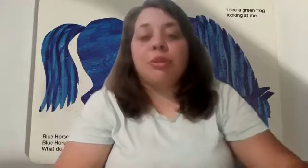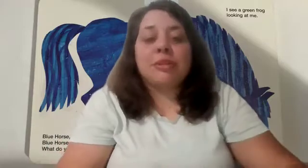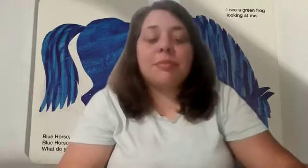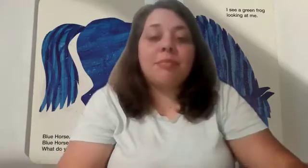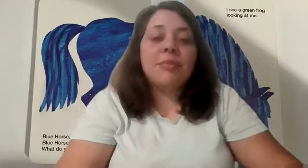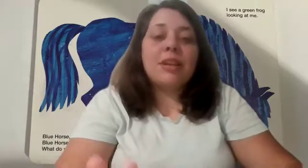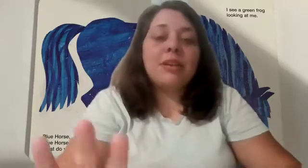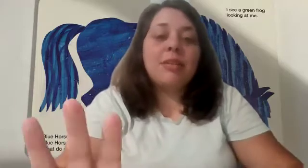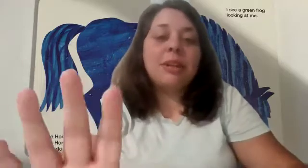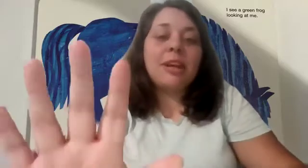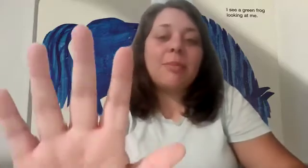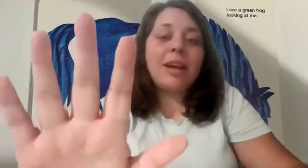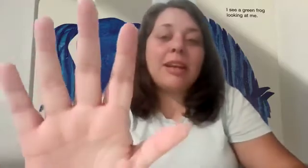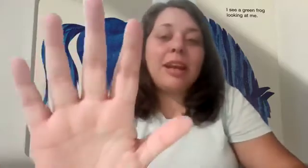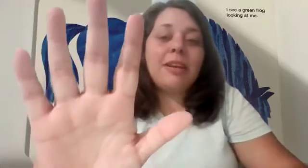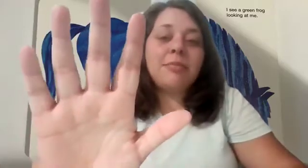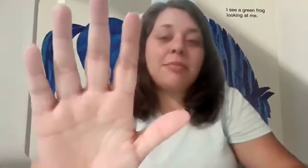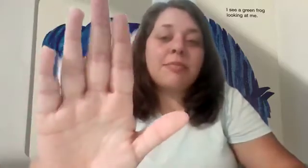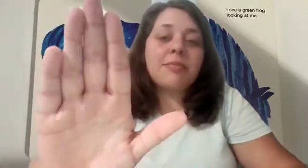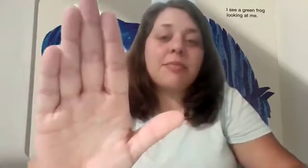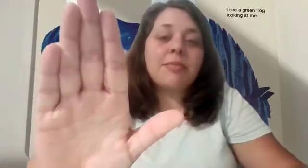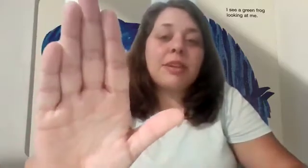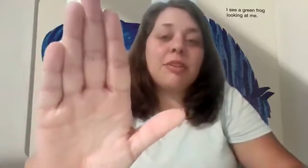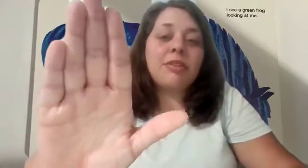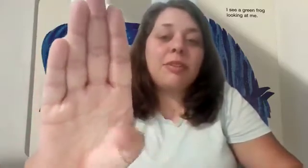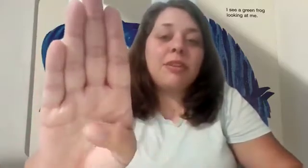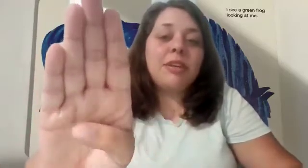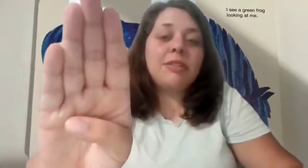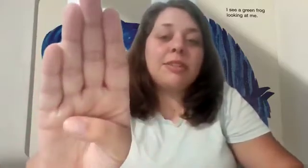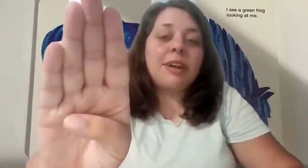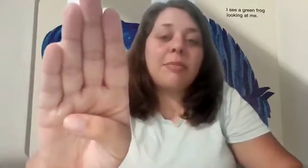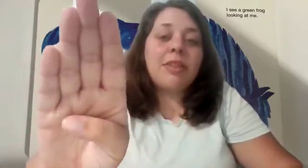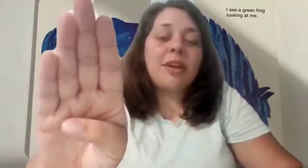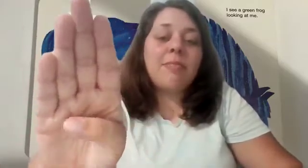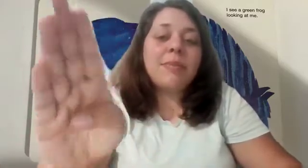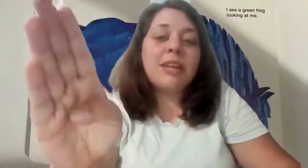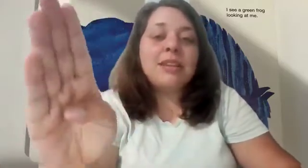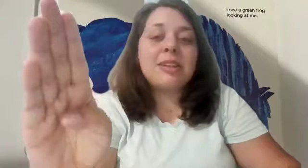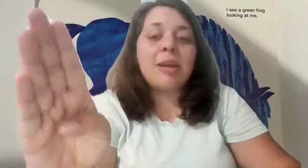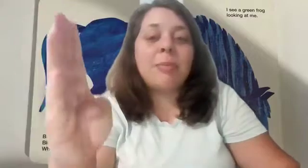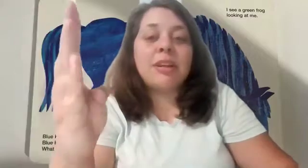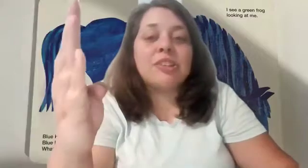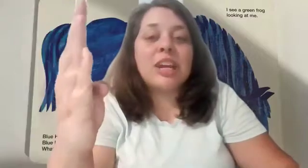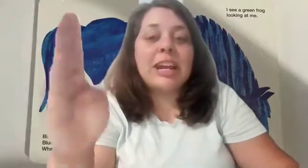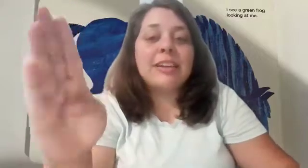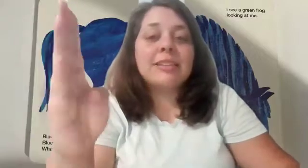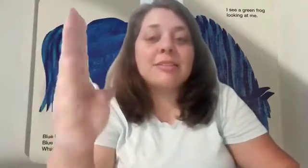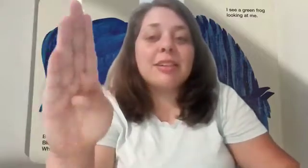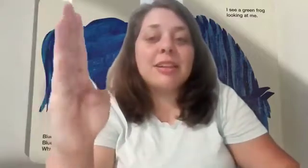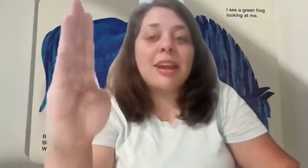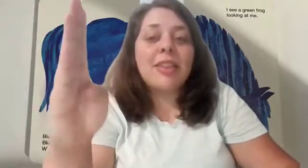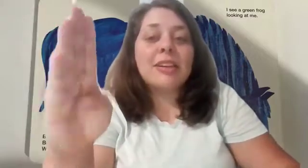Blue horse. I'm going to take my hand again, close my fingers, tuck my thumb, and this time I'm going to shake